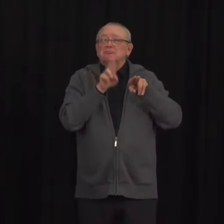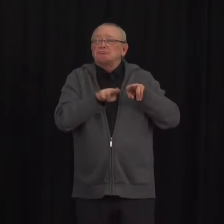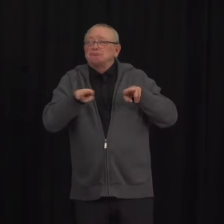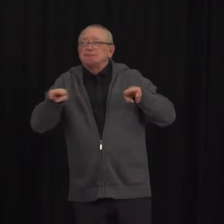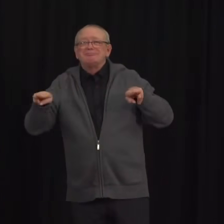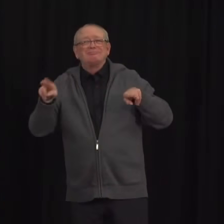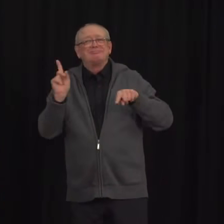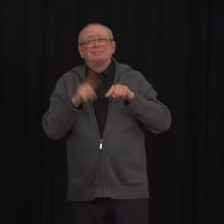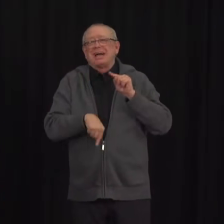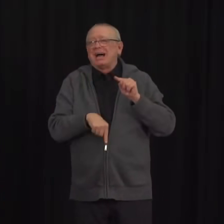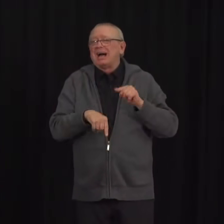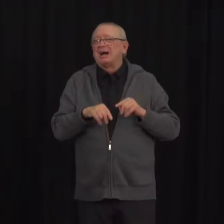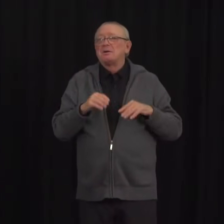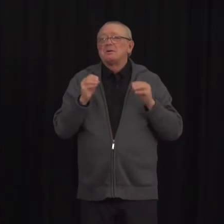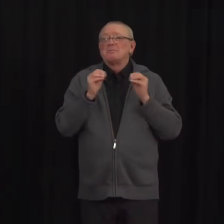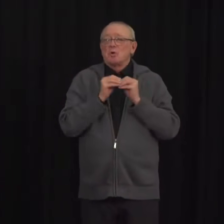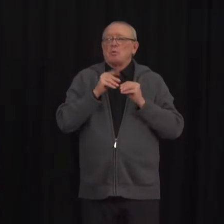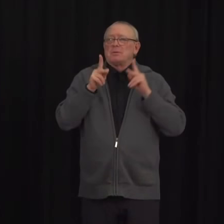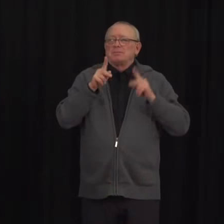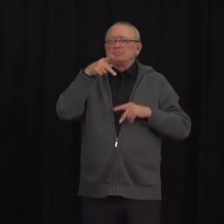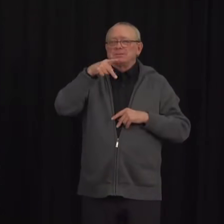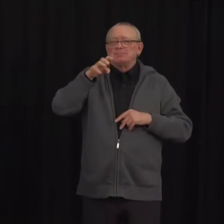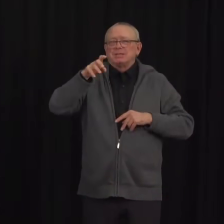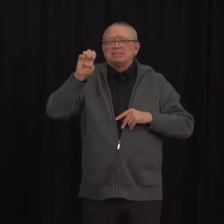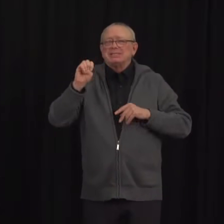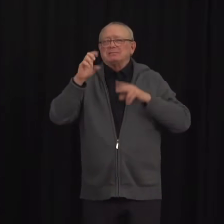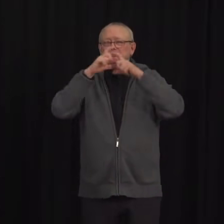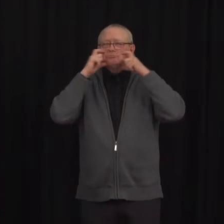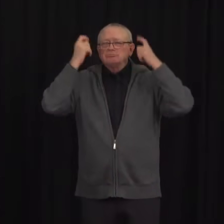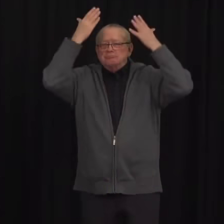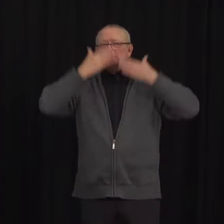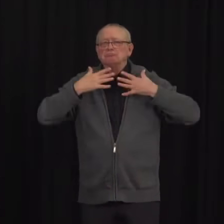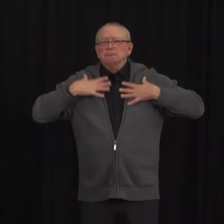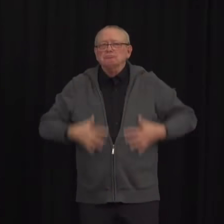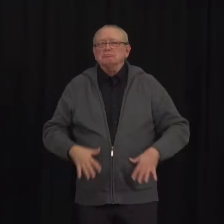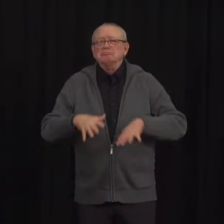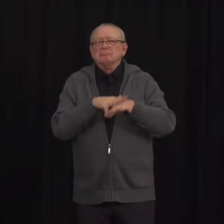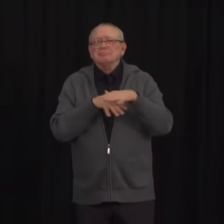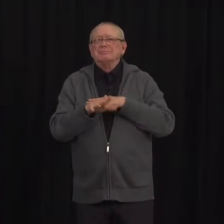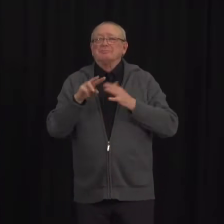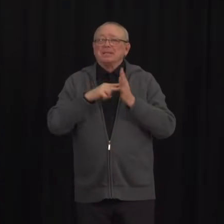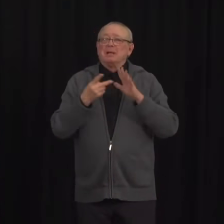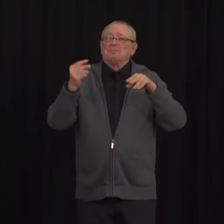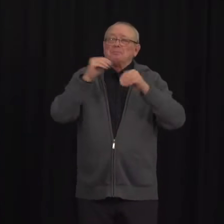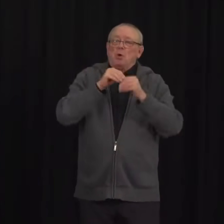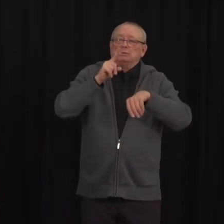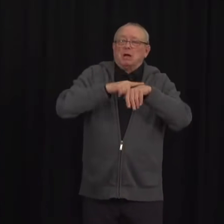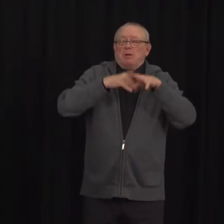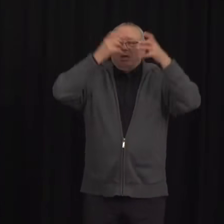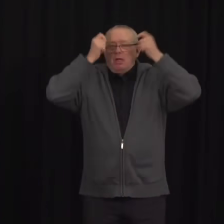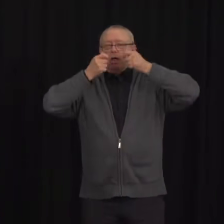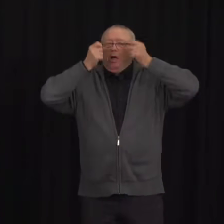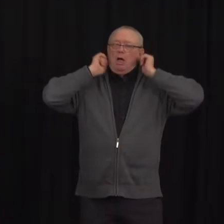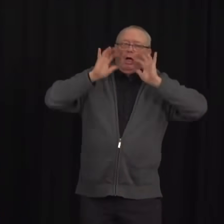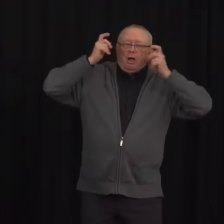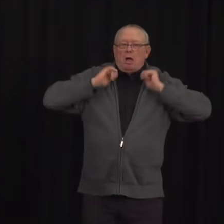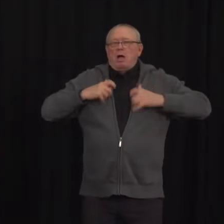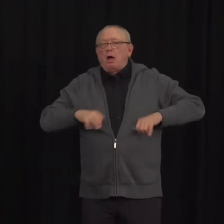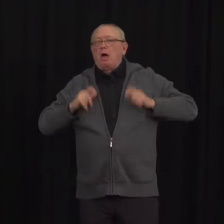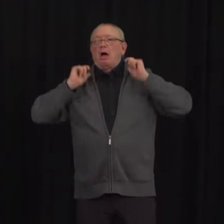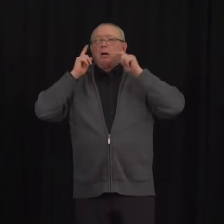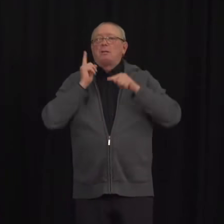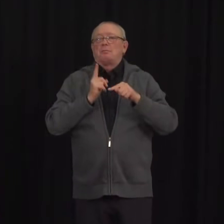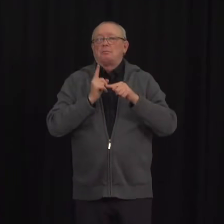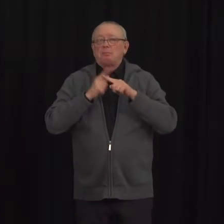widespread use of personal protective equipment, which takes time to properly put on and take off, and other changes that limit the number of